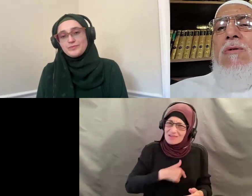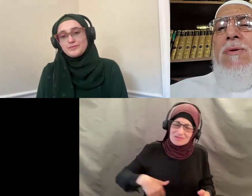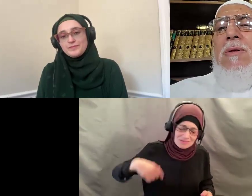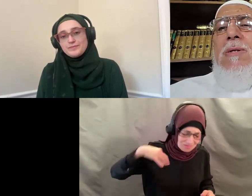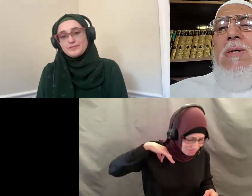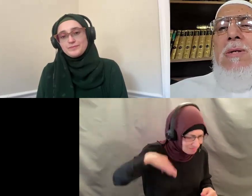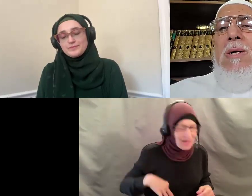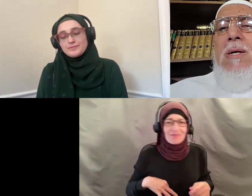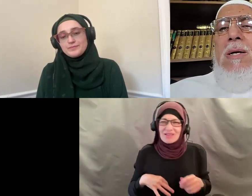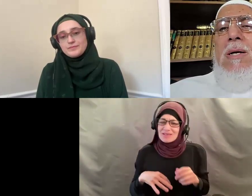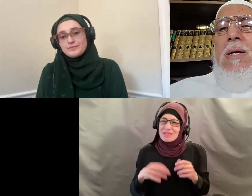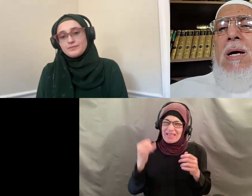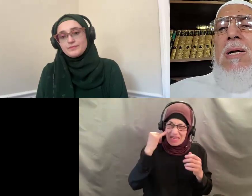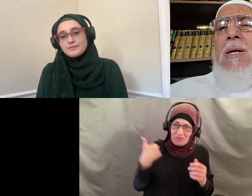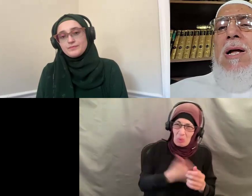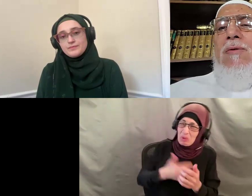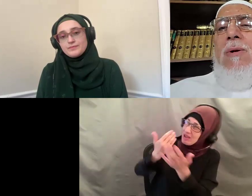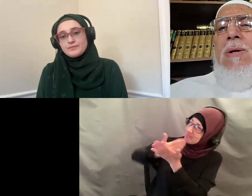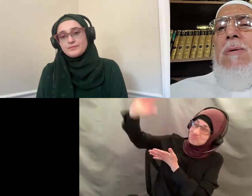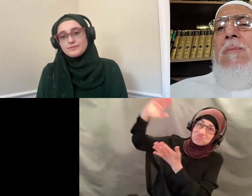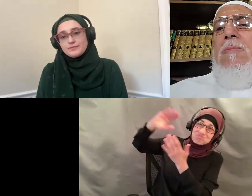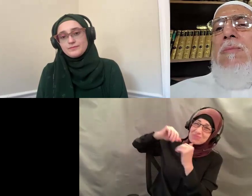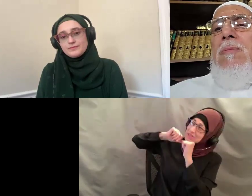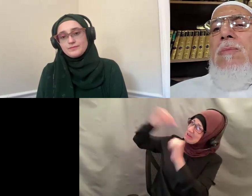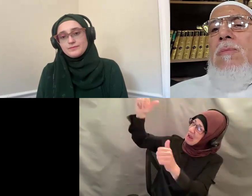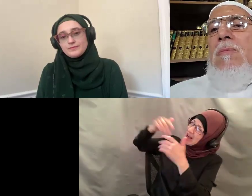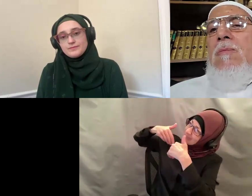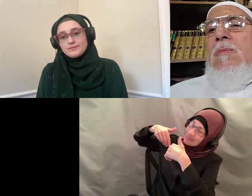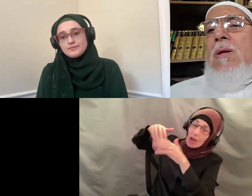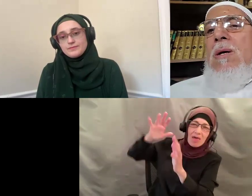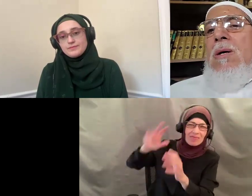is kufr. This is ungrateful.